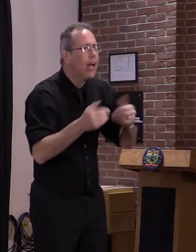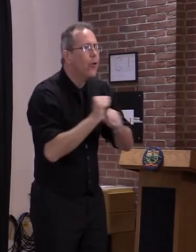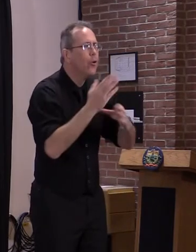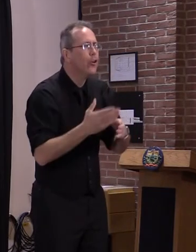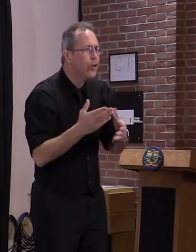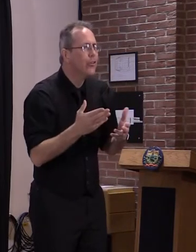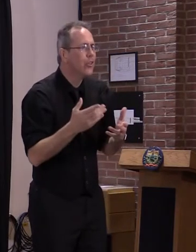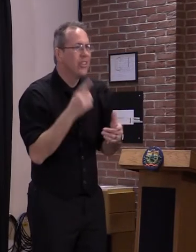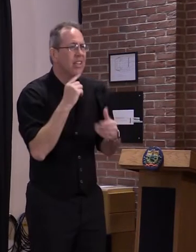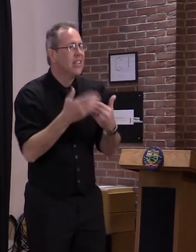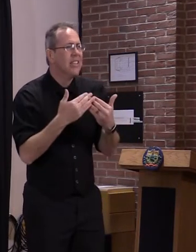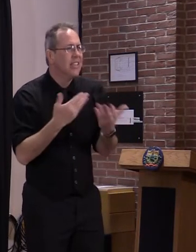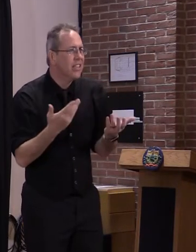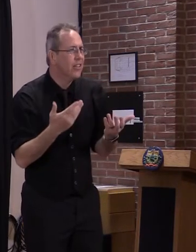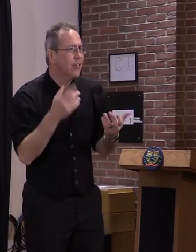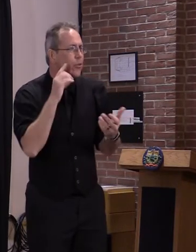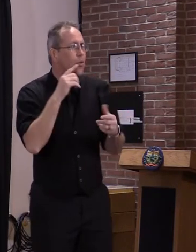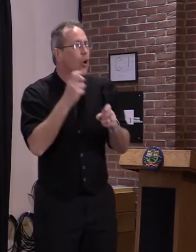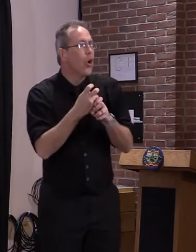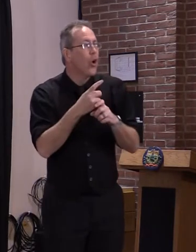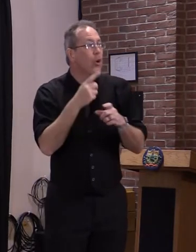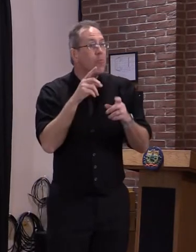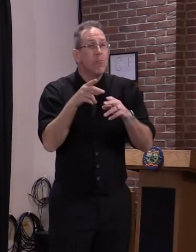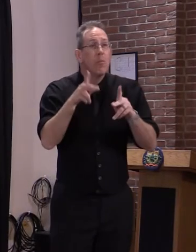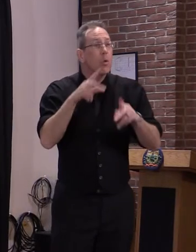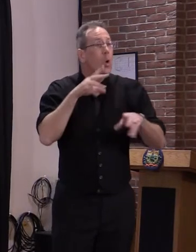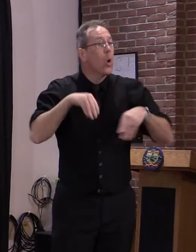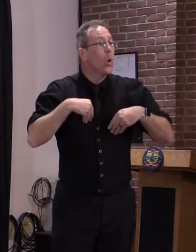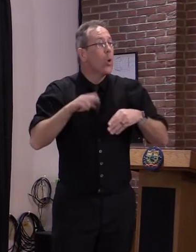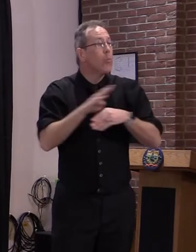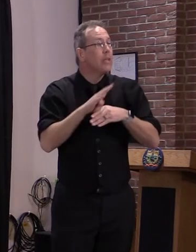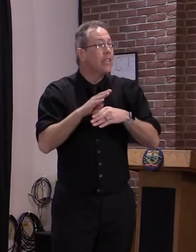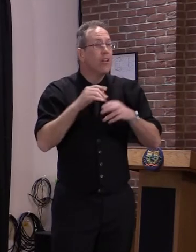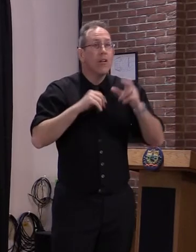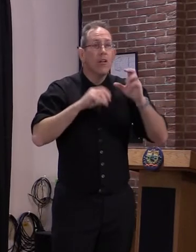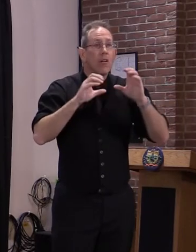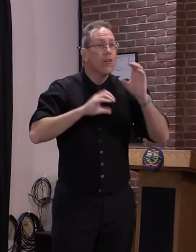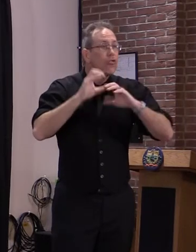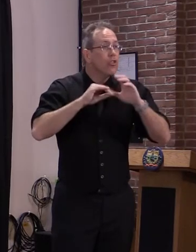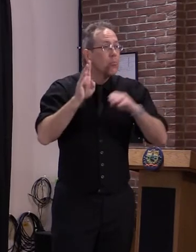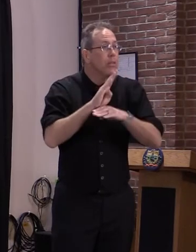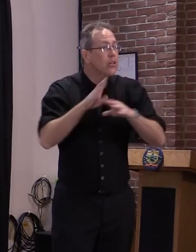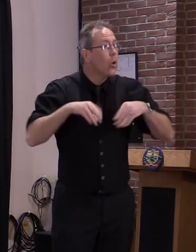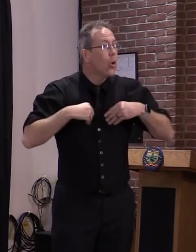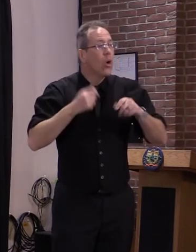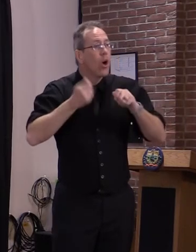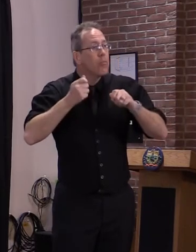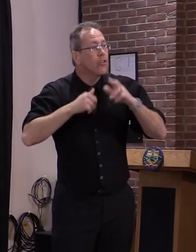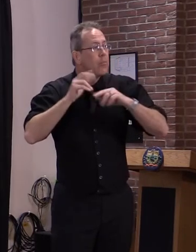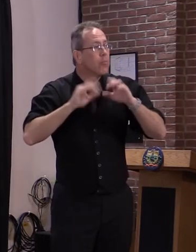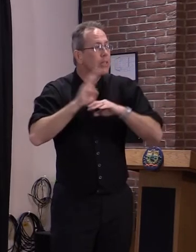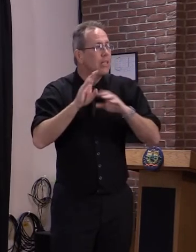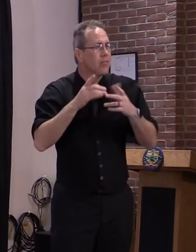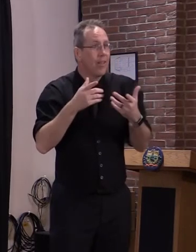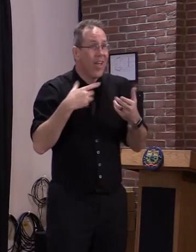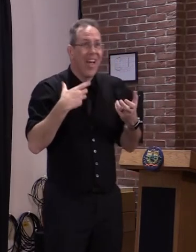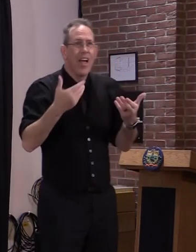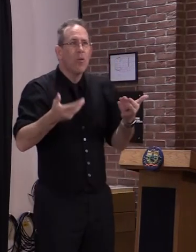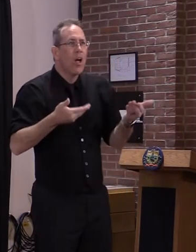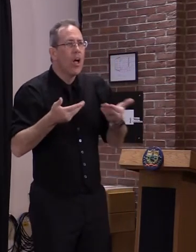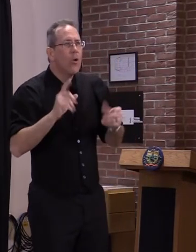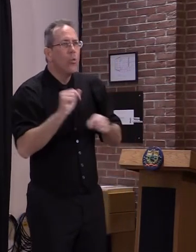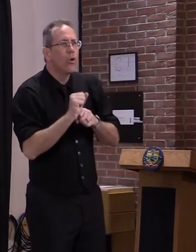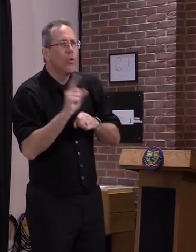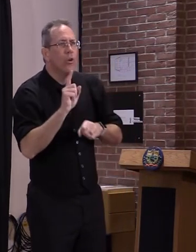in the industry as well. We also, at the same time, are experiencing a lot of